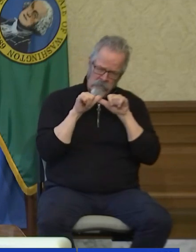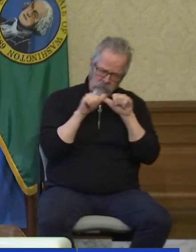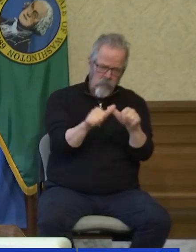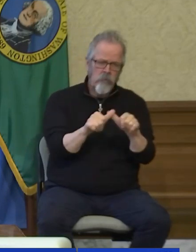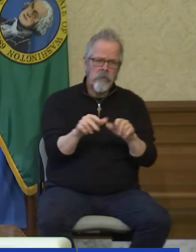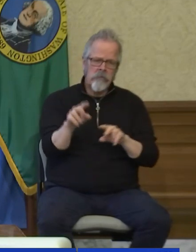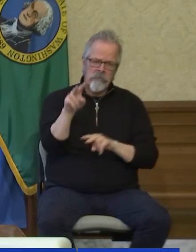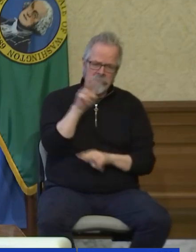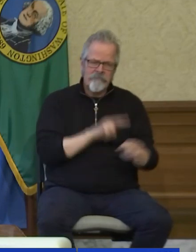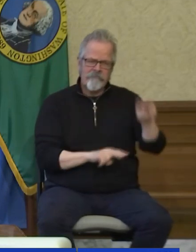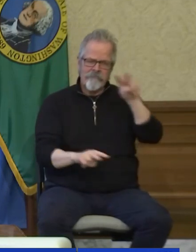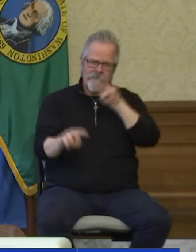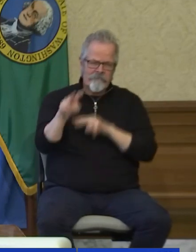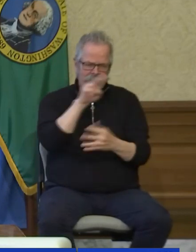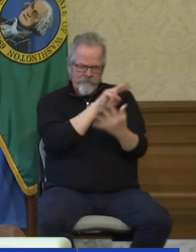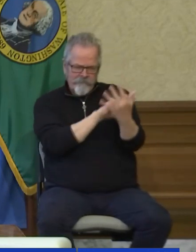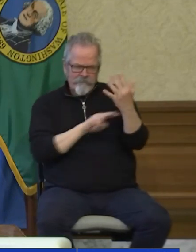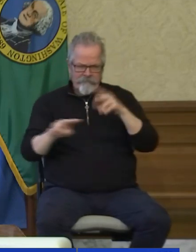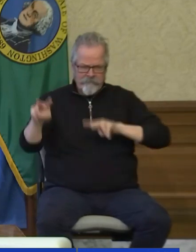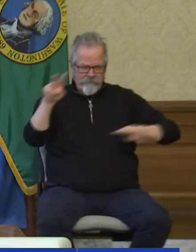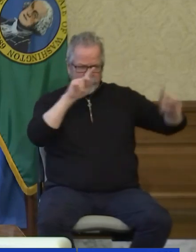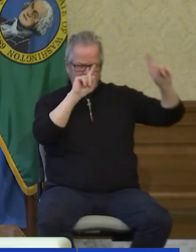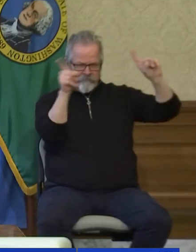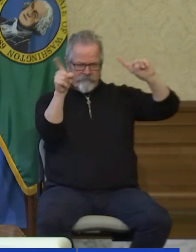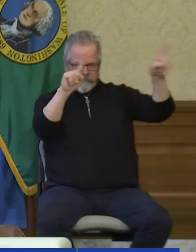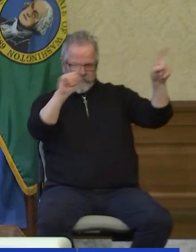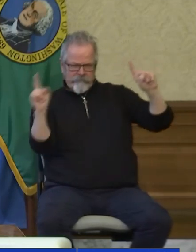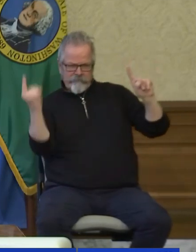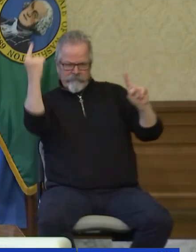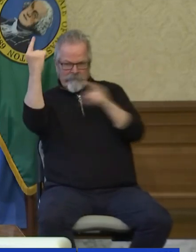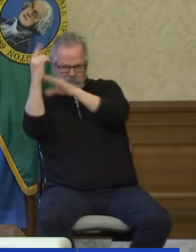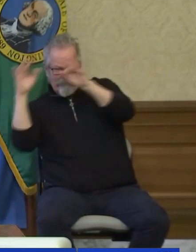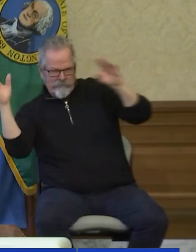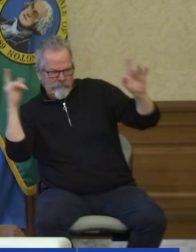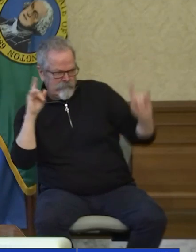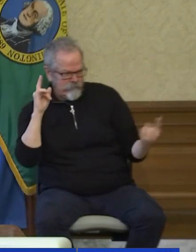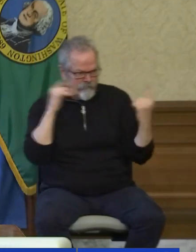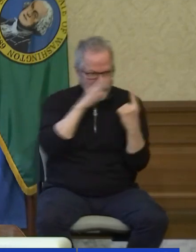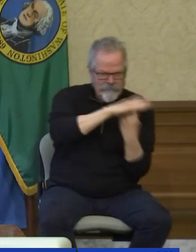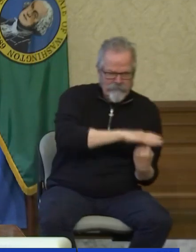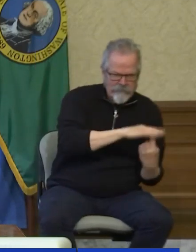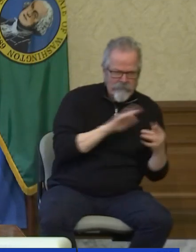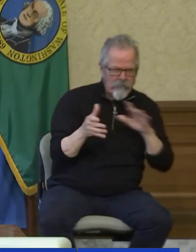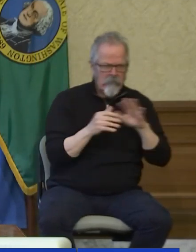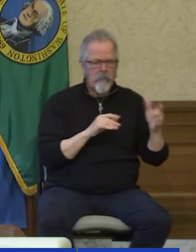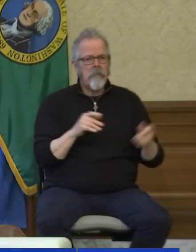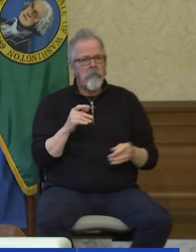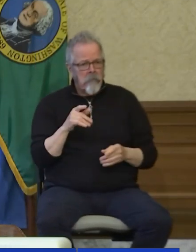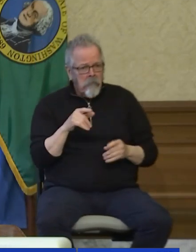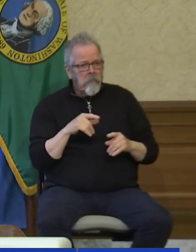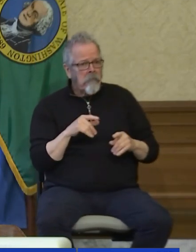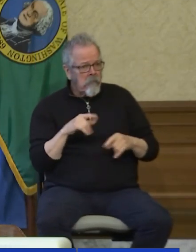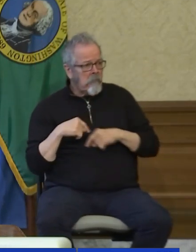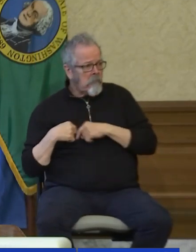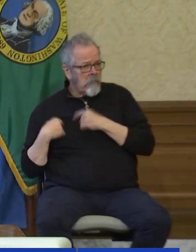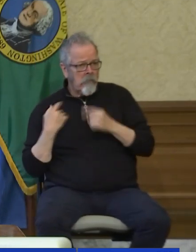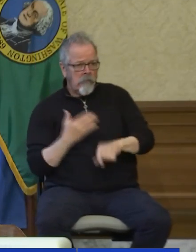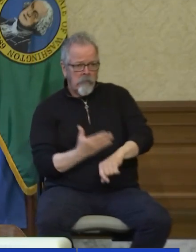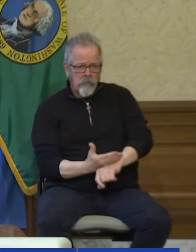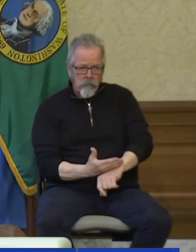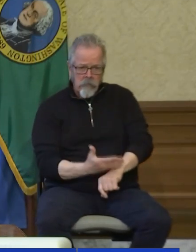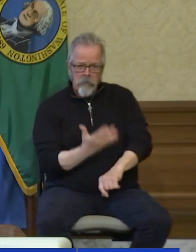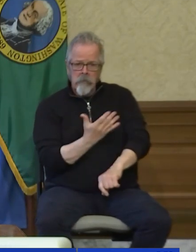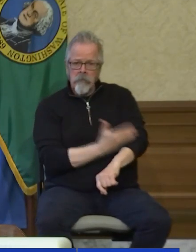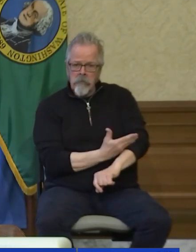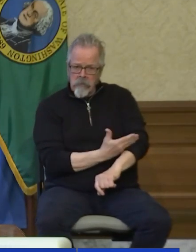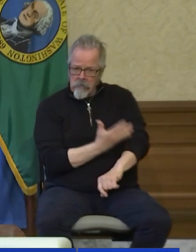to determine whether we can move to the next phase. It will be based on numbers, metrics, and the scope of this virus and